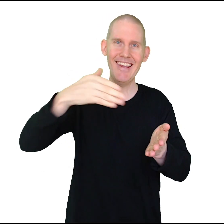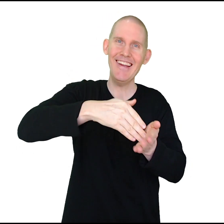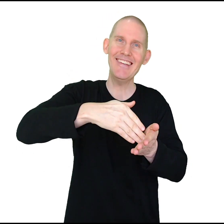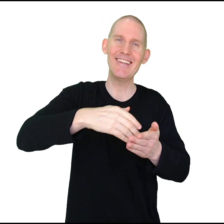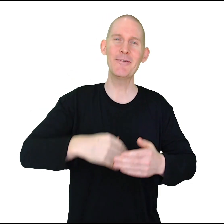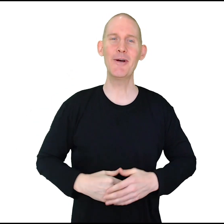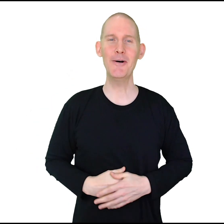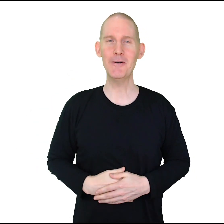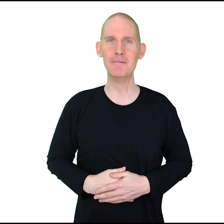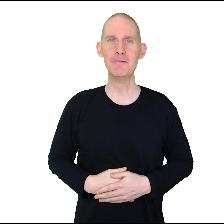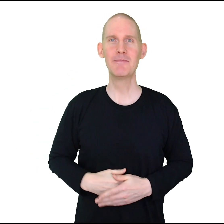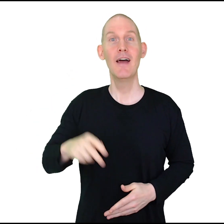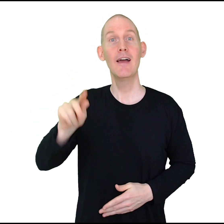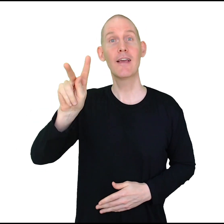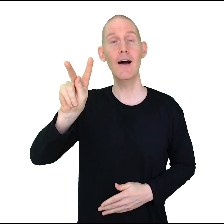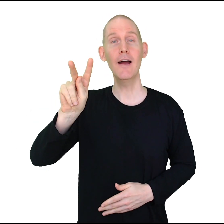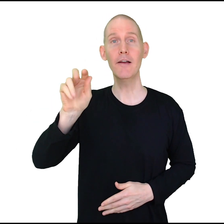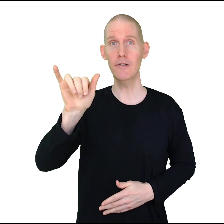Again, here we go. Kyle,